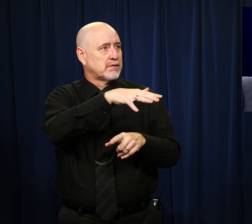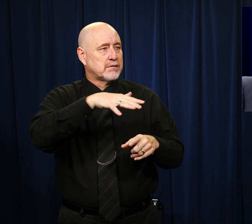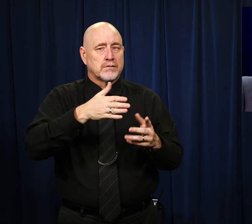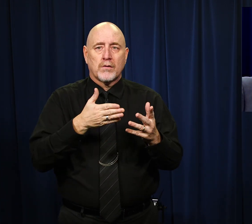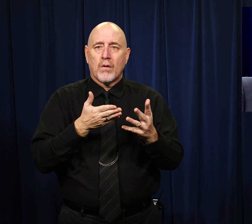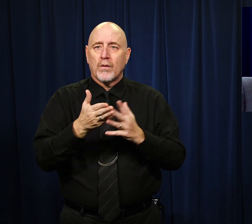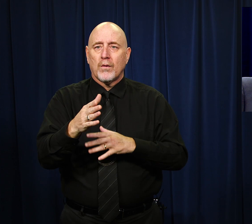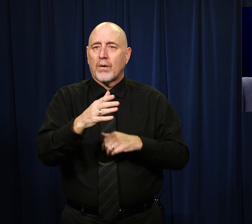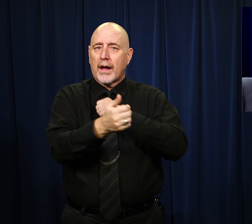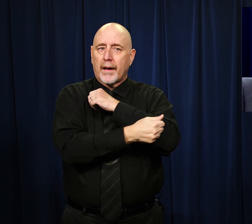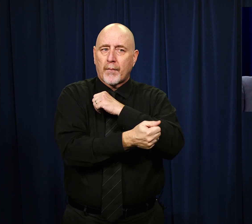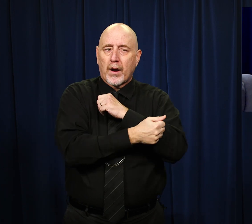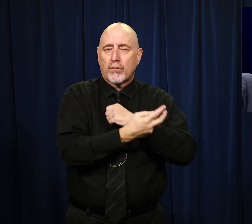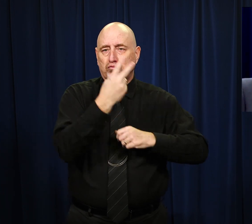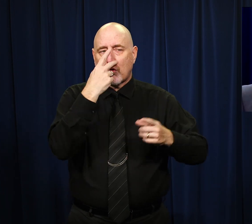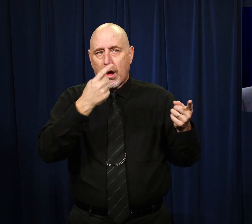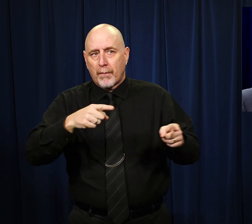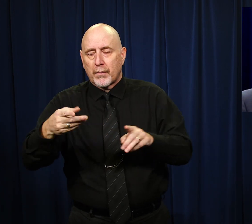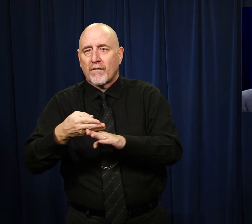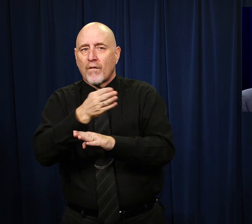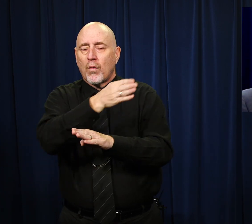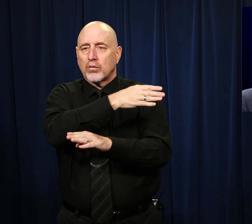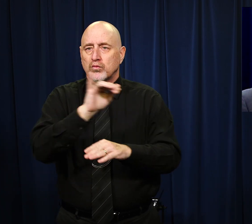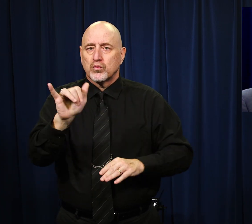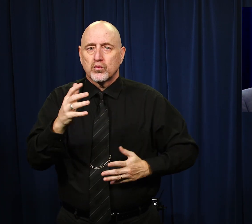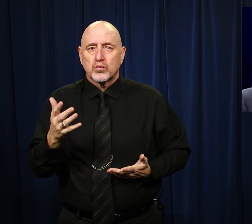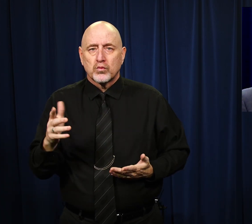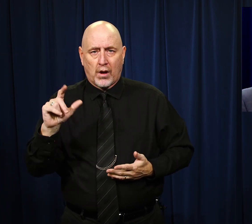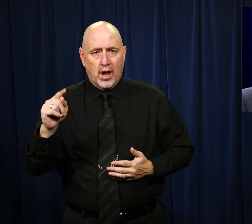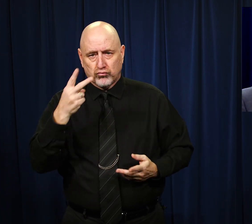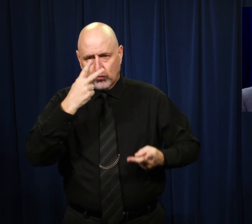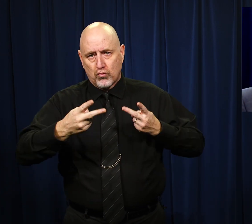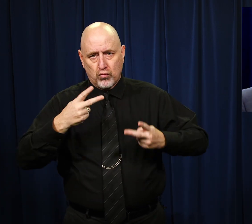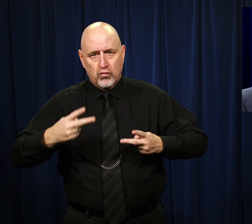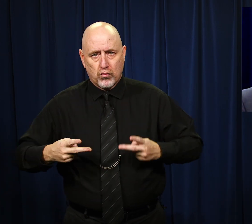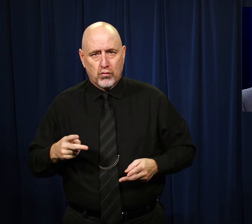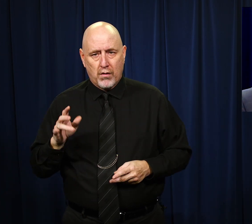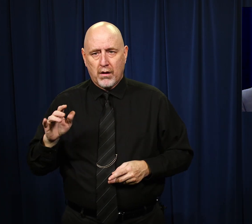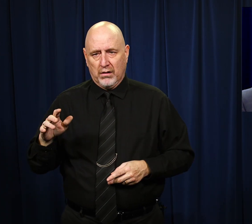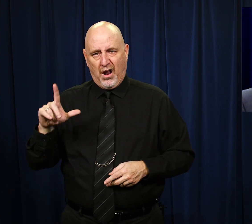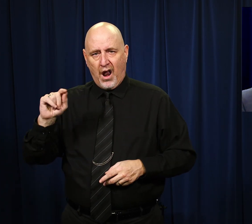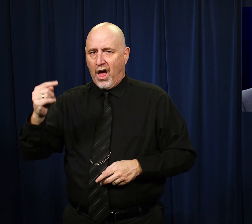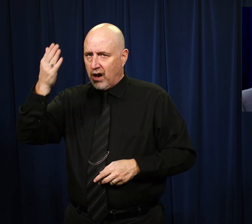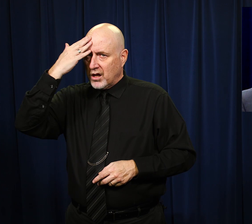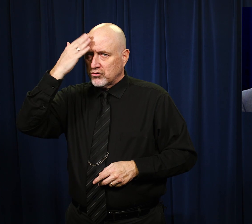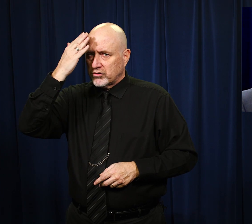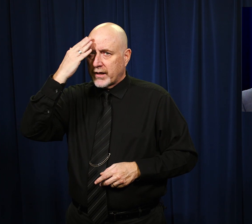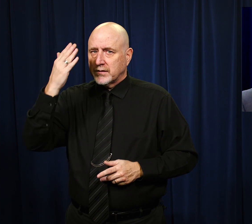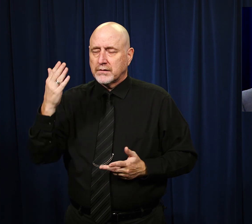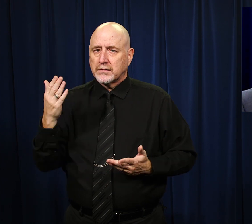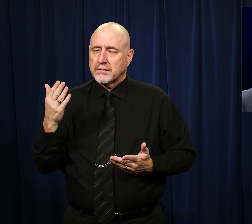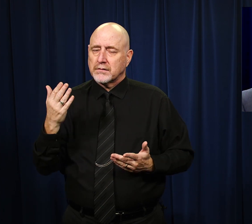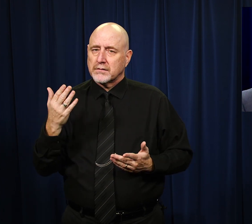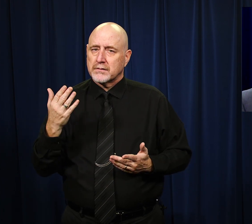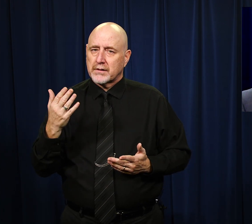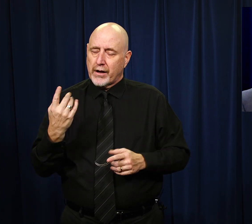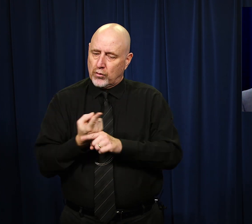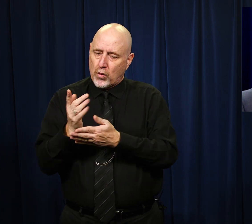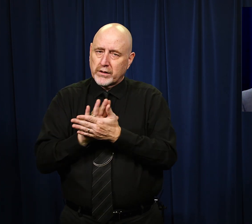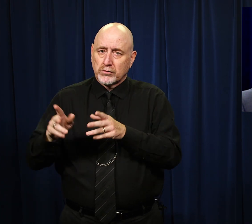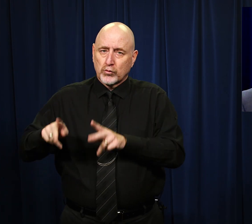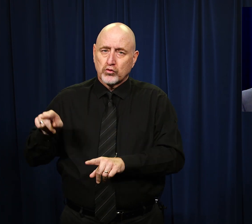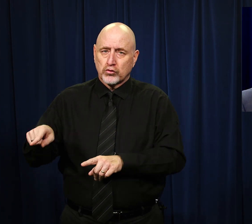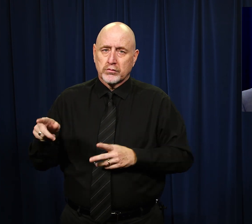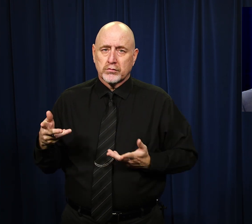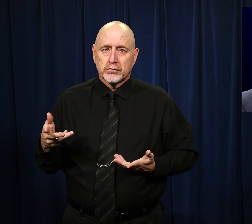through Abraham. He's seen it before that. This man understands, and he is also a righteous